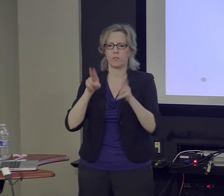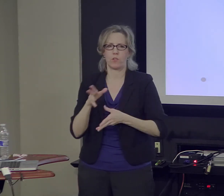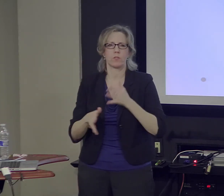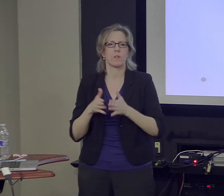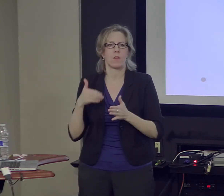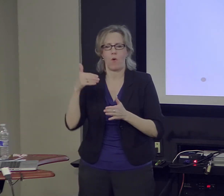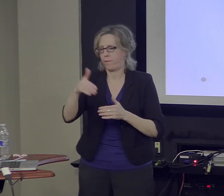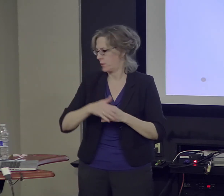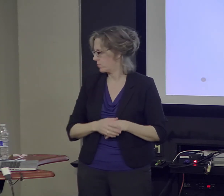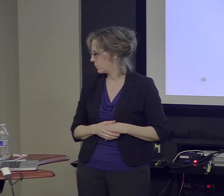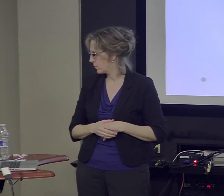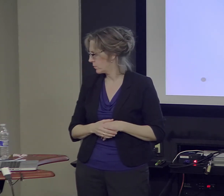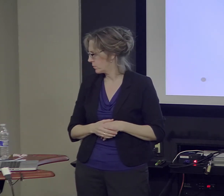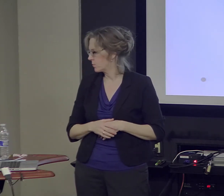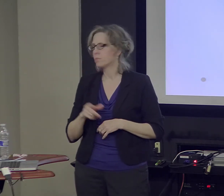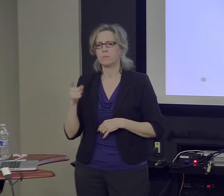So what a lot of practitioners